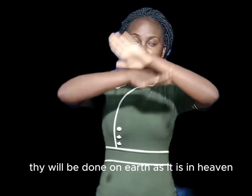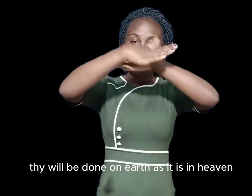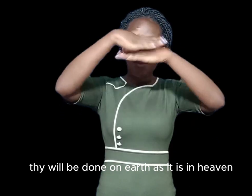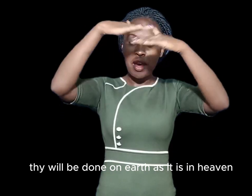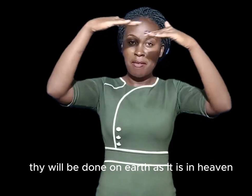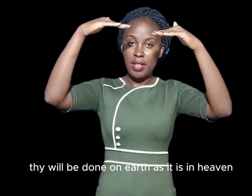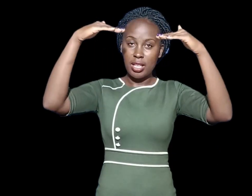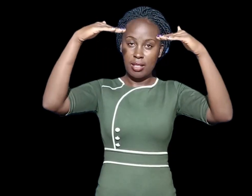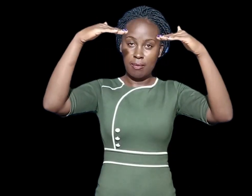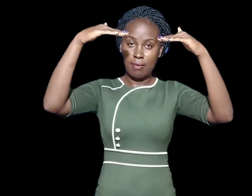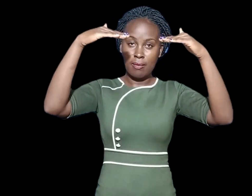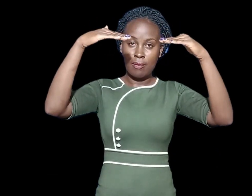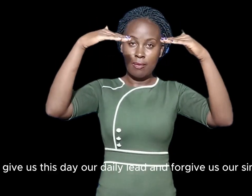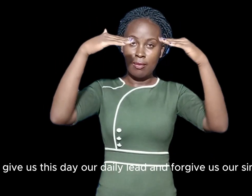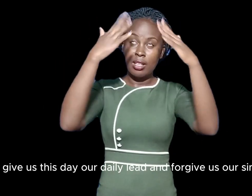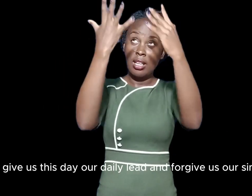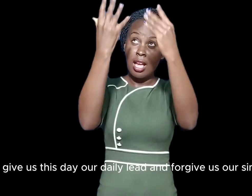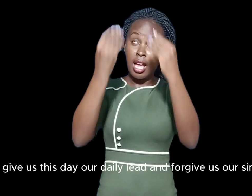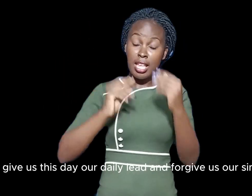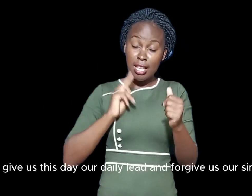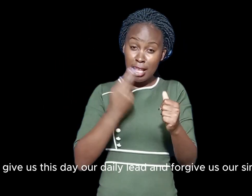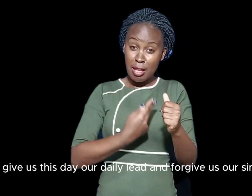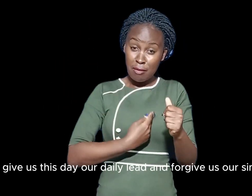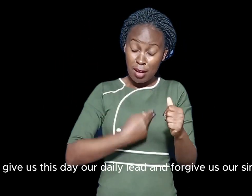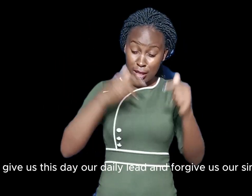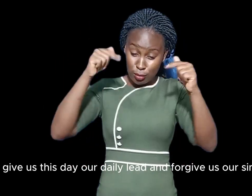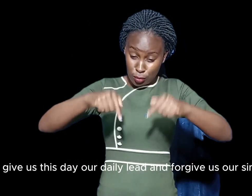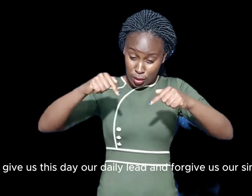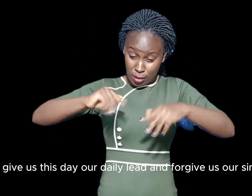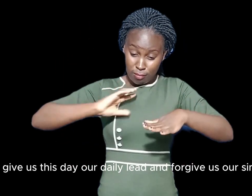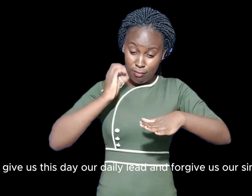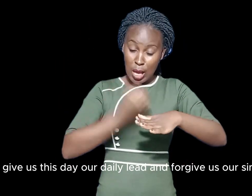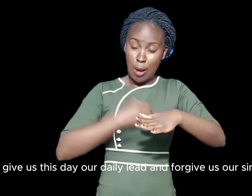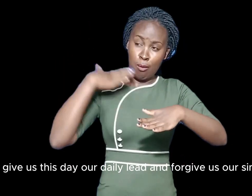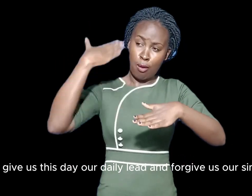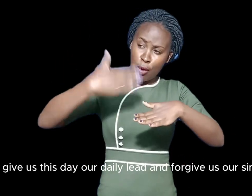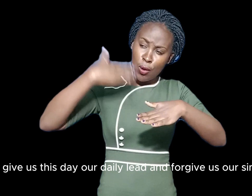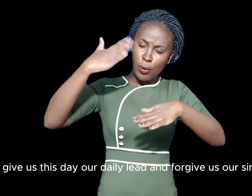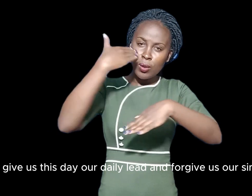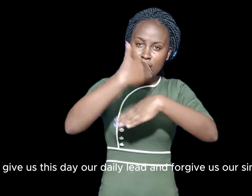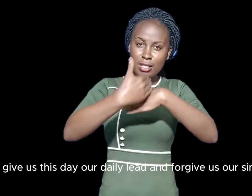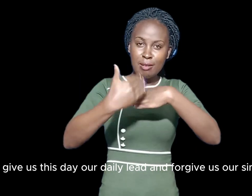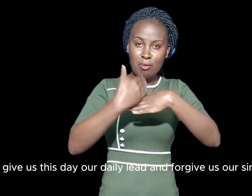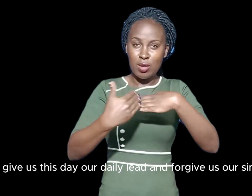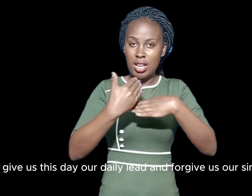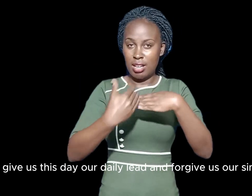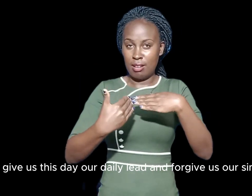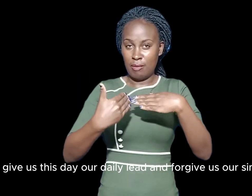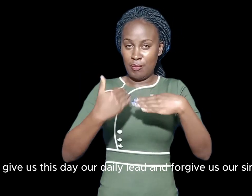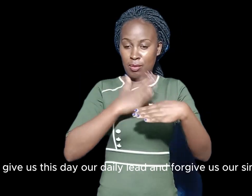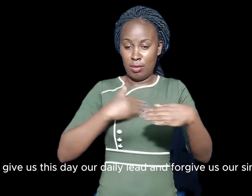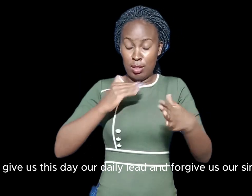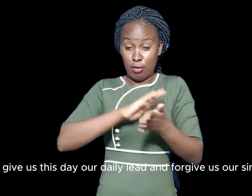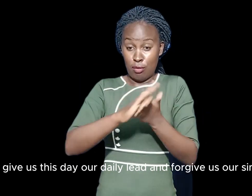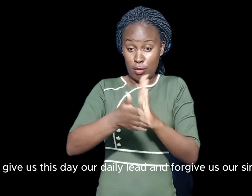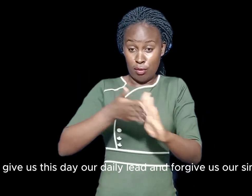heaven. Give us this day our daily bread and forgive us our